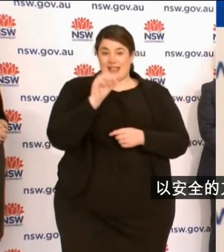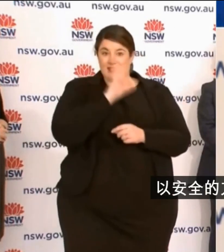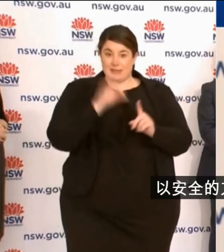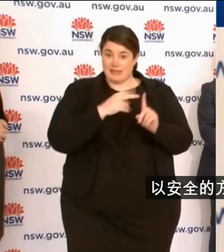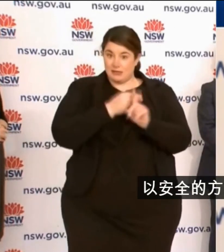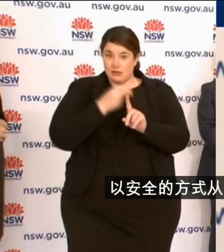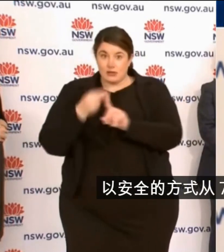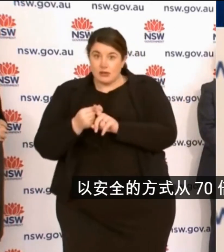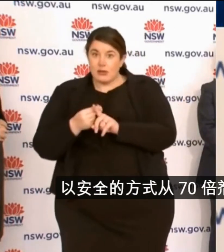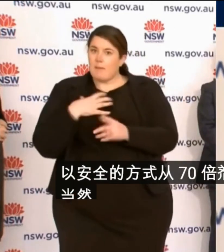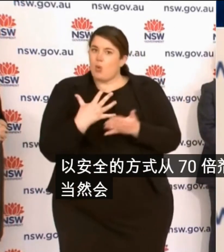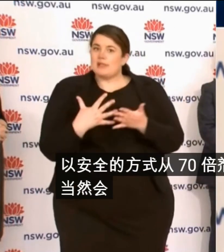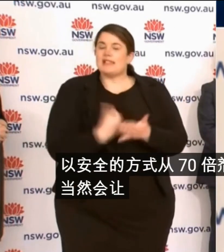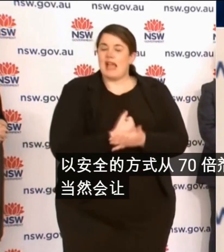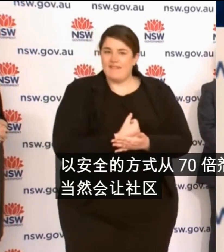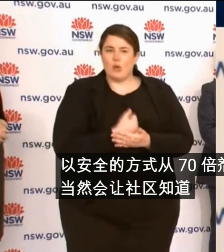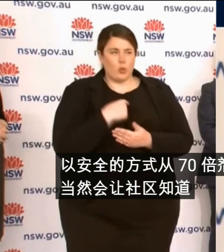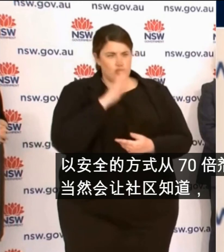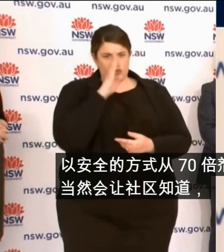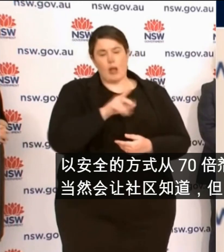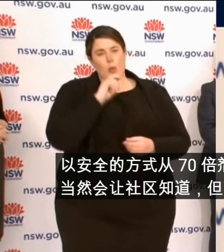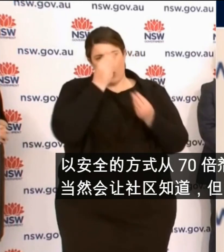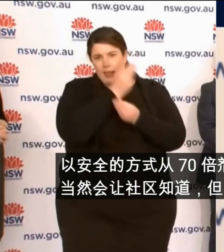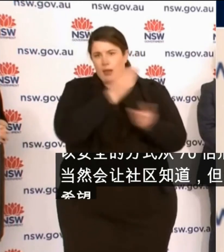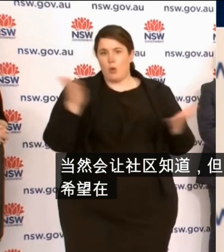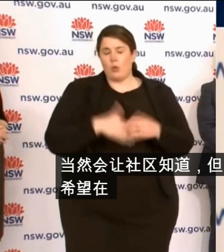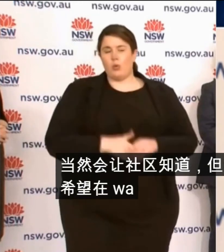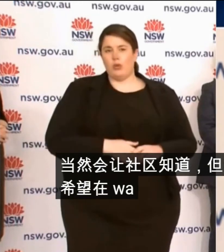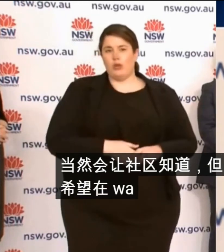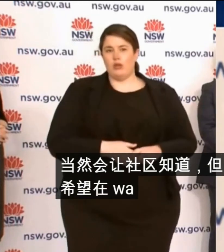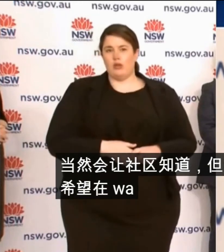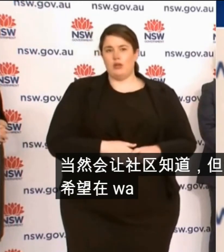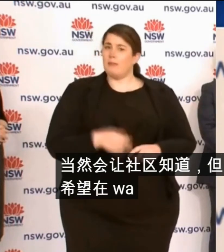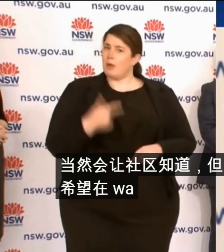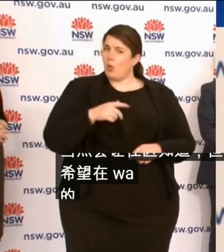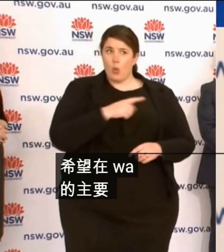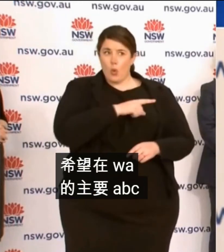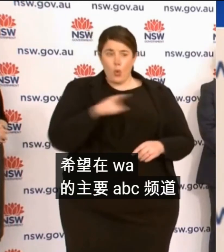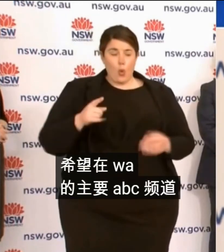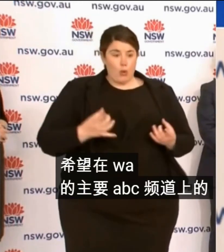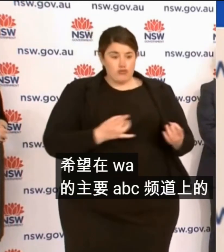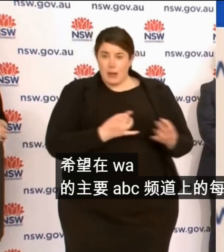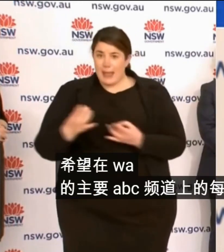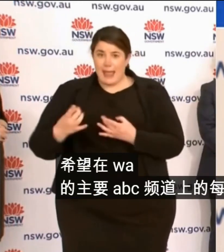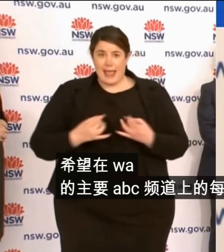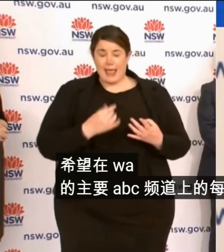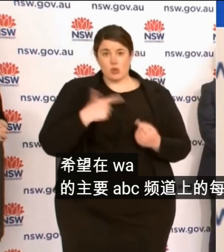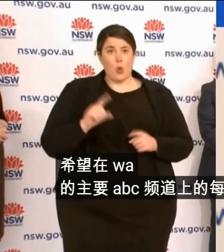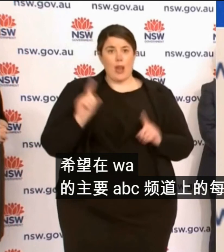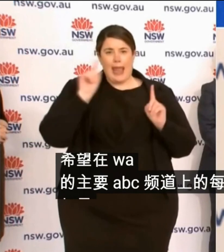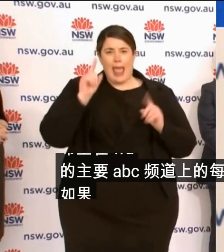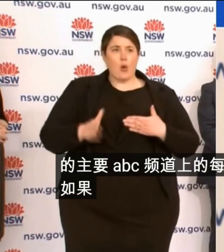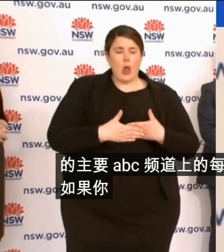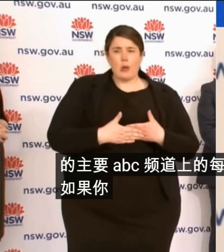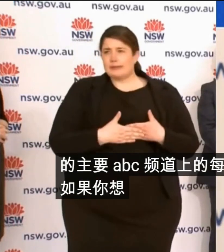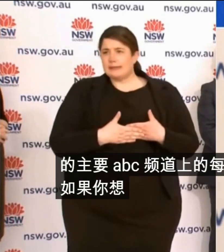double dose in a safe way, we'll of course let the community know. But I do want every industry to be ready. And that's where we farewell viewers on the main ABC